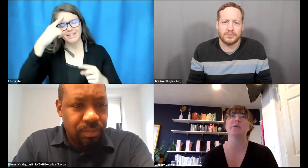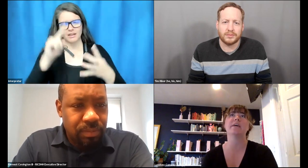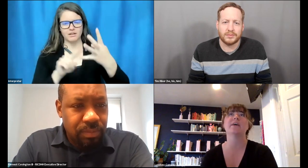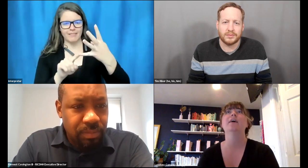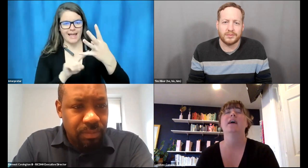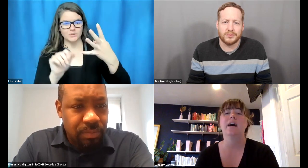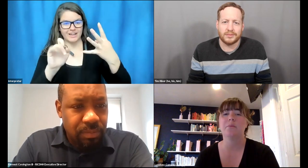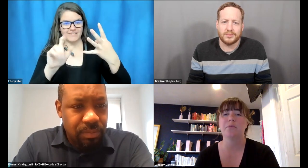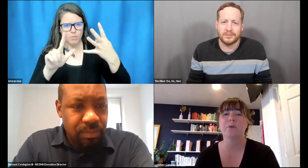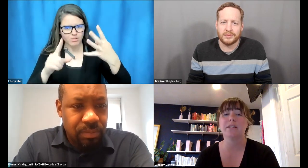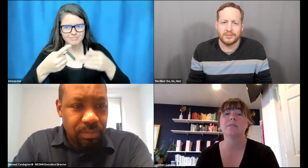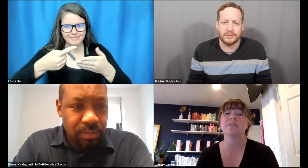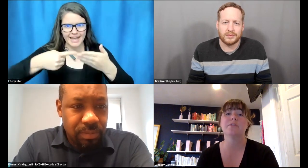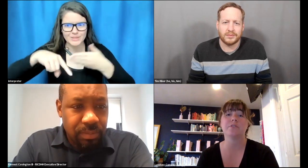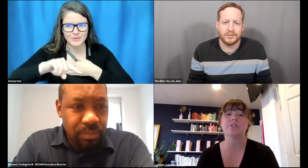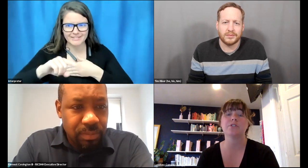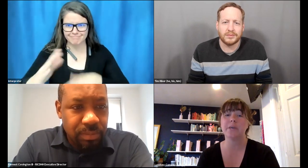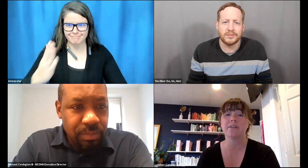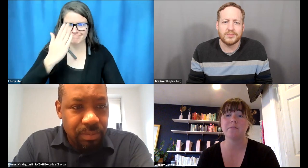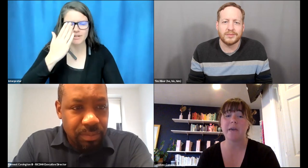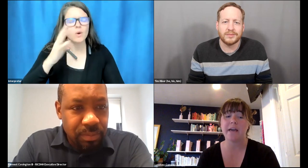week, or possibly the first week of May.